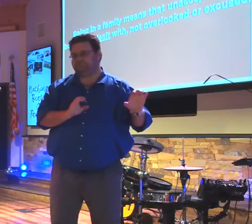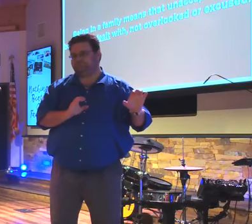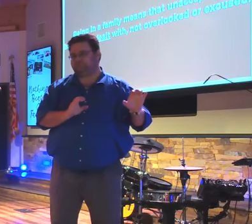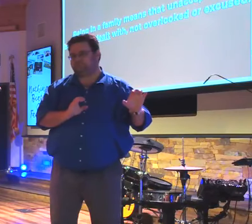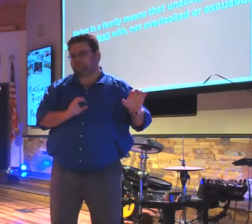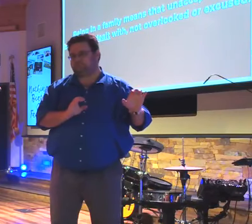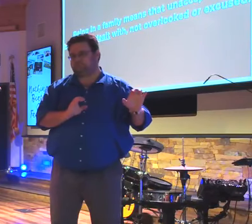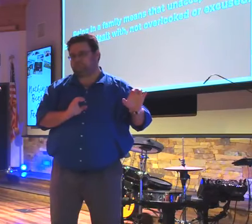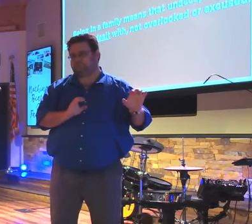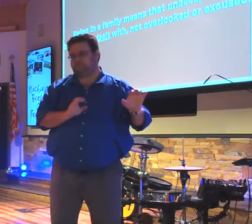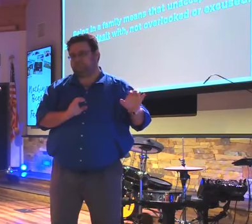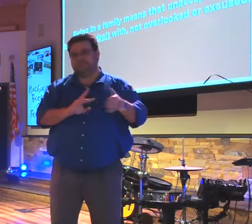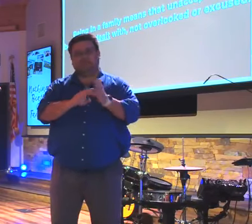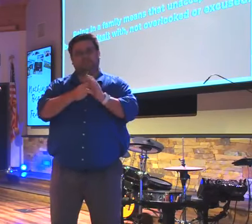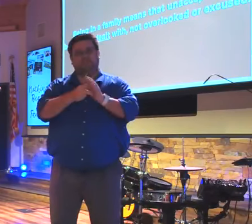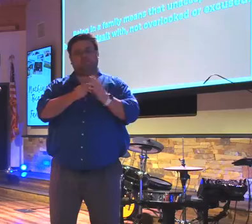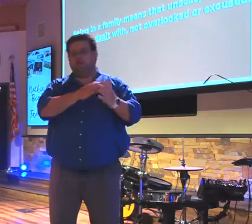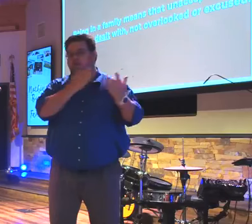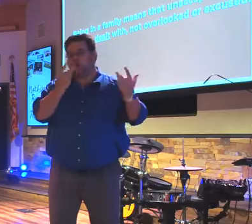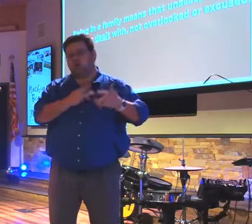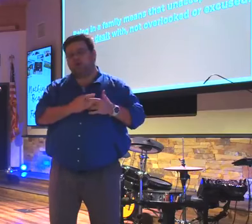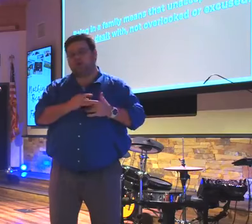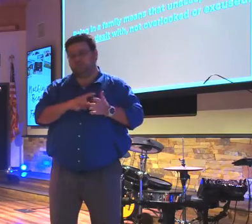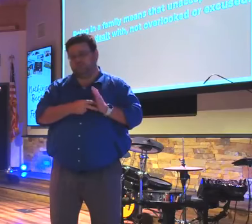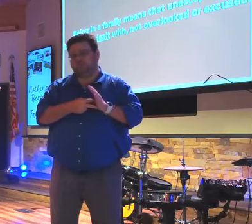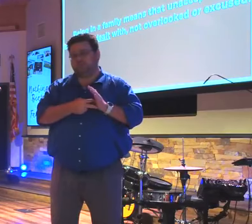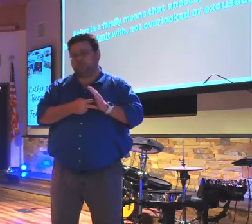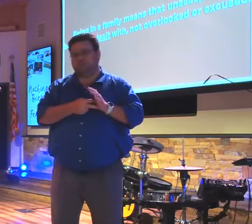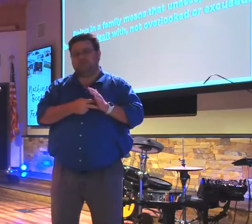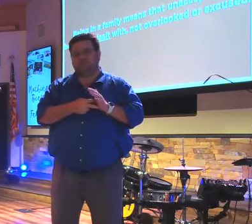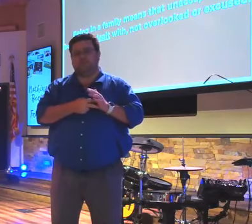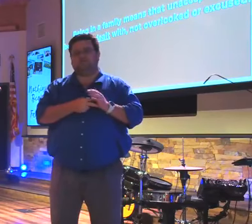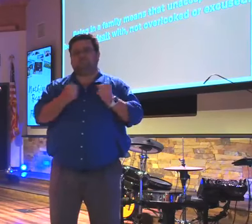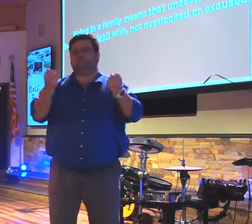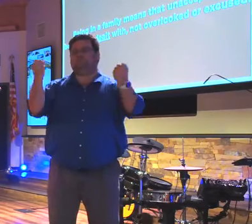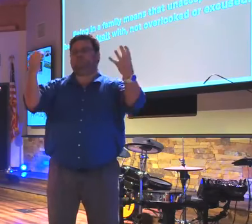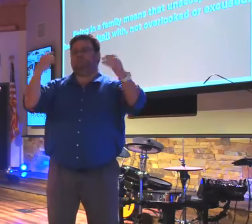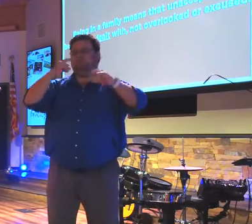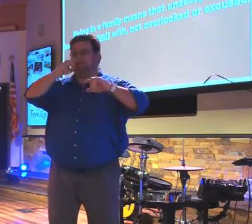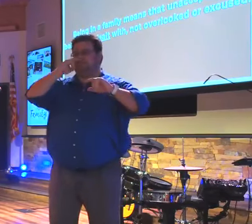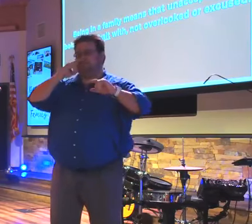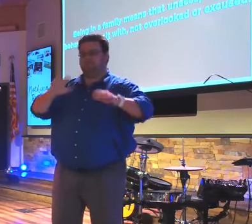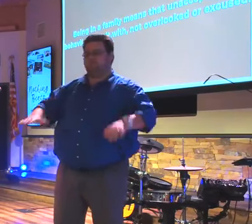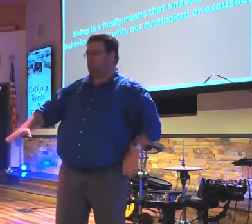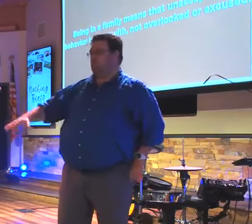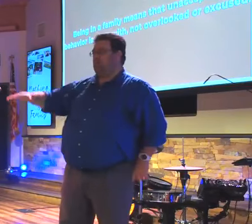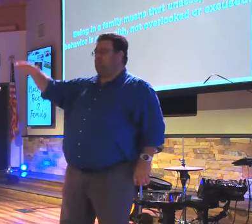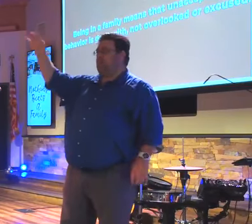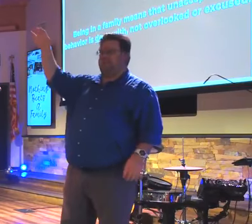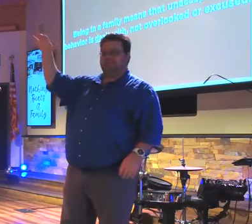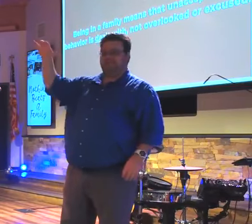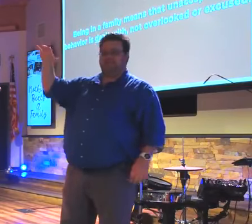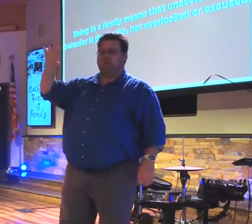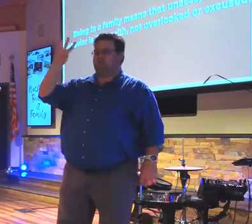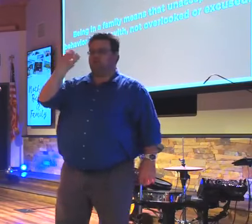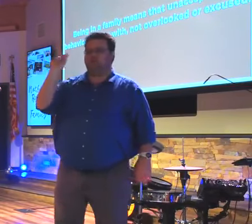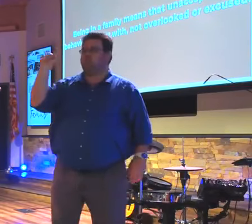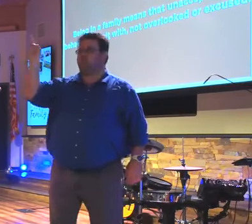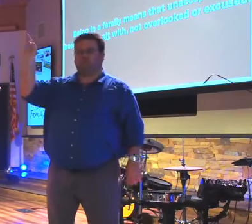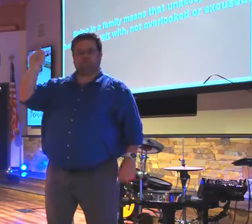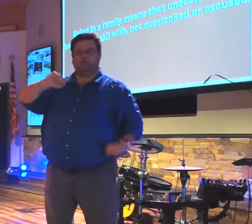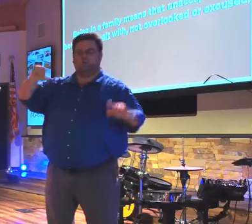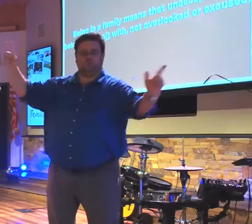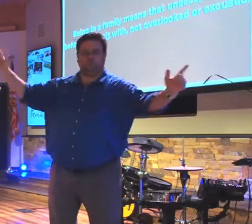something, and I mean this with all my heart, okay? There are too many kids being raised today without any correction